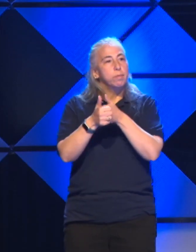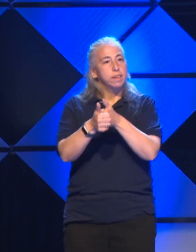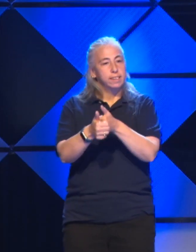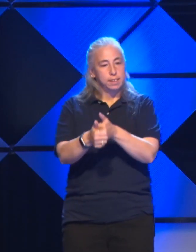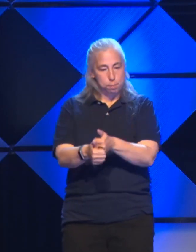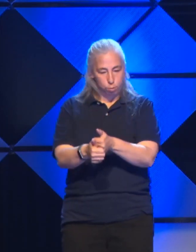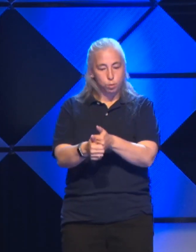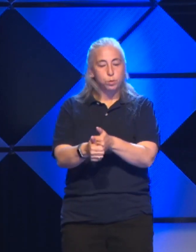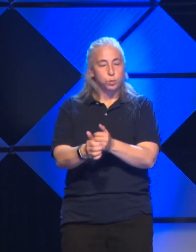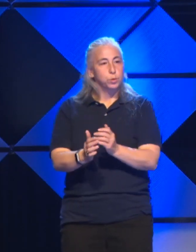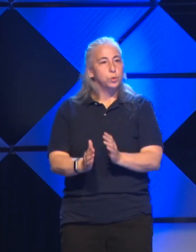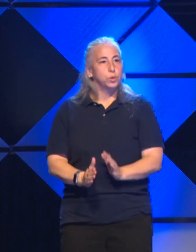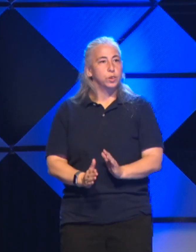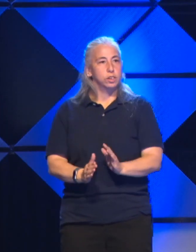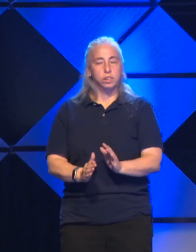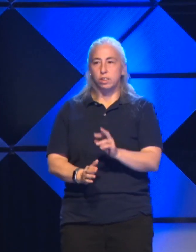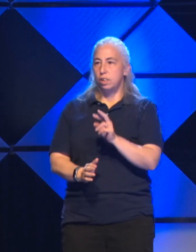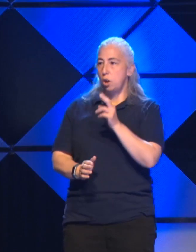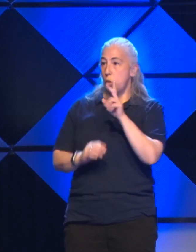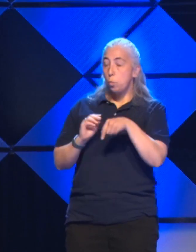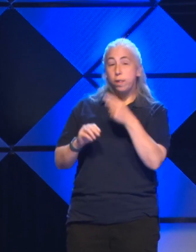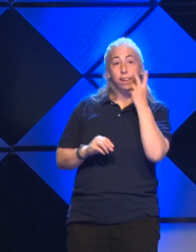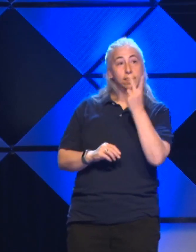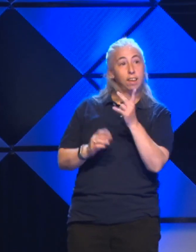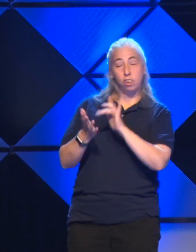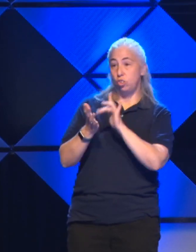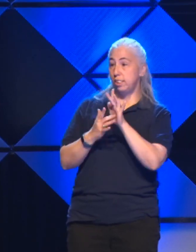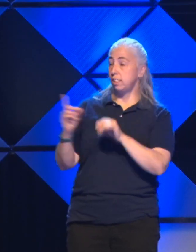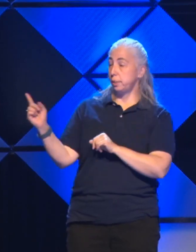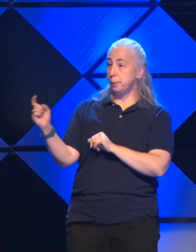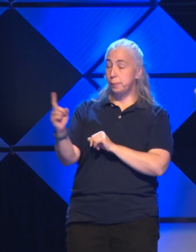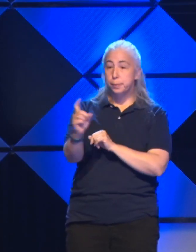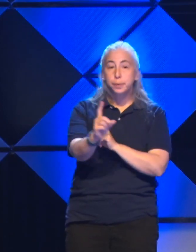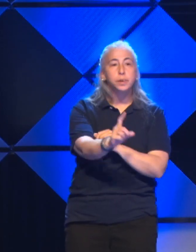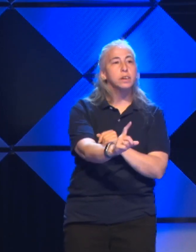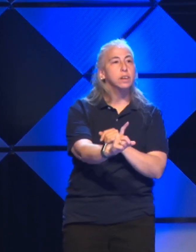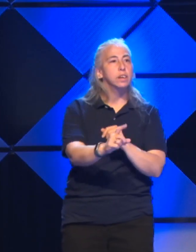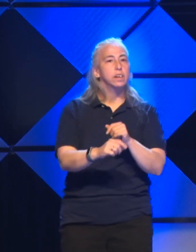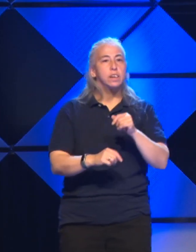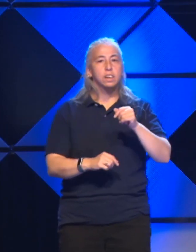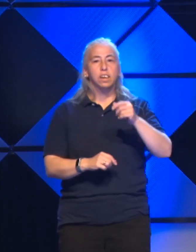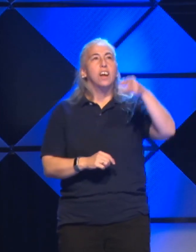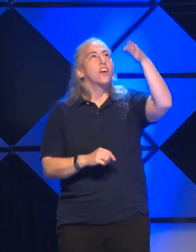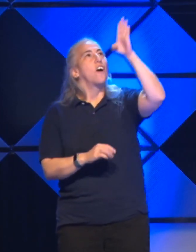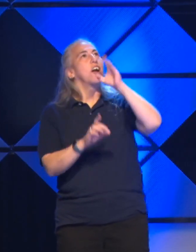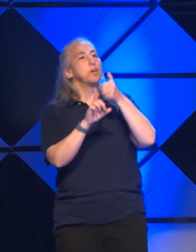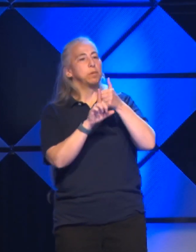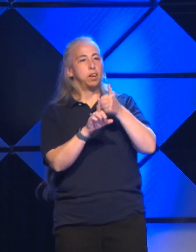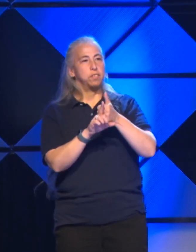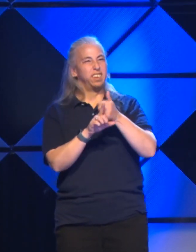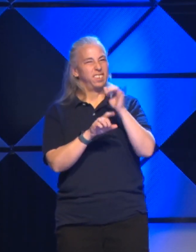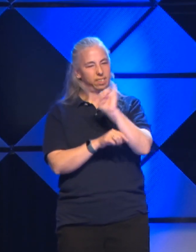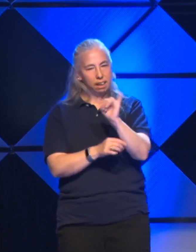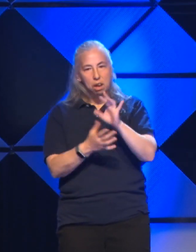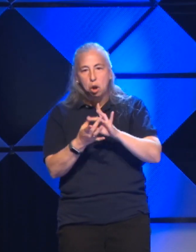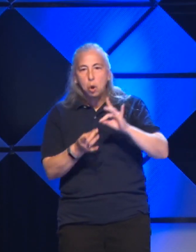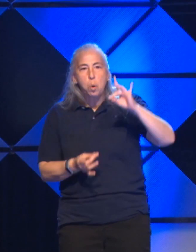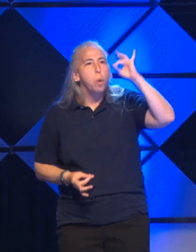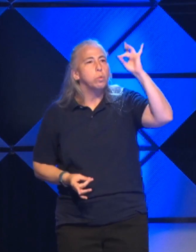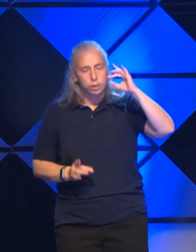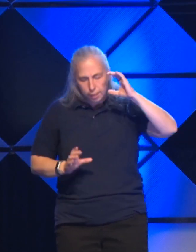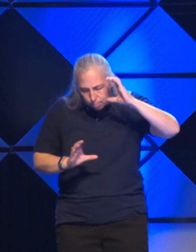that God is some kind of a ghost. God is some kind of a big guy in heaven looking and